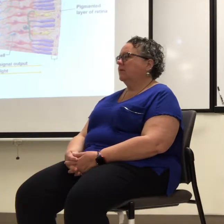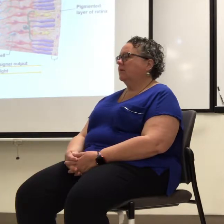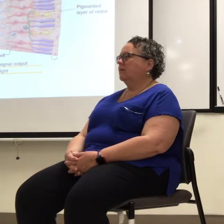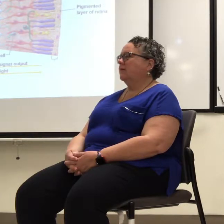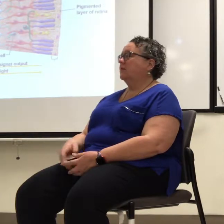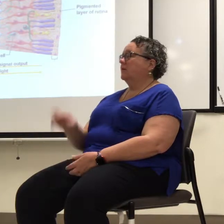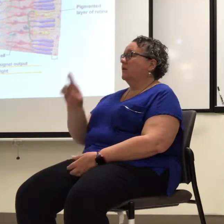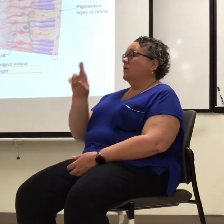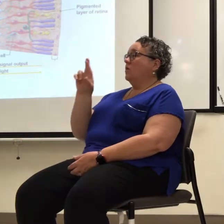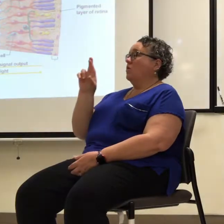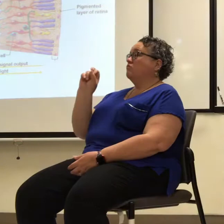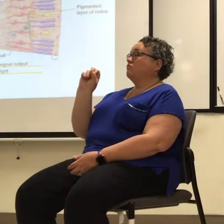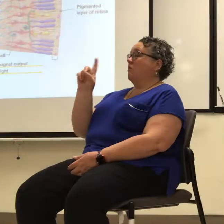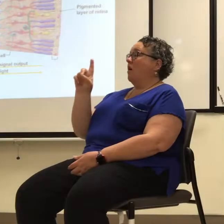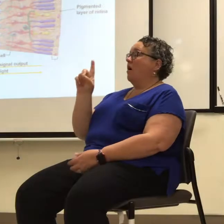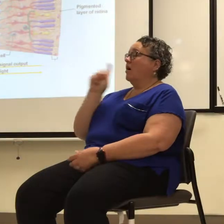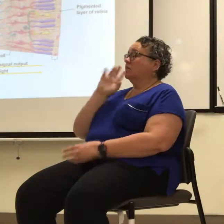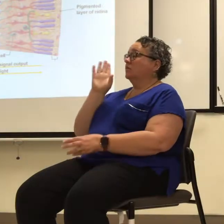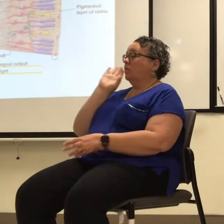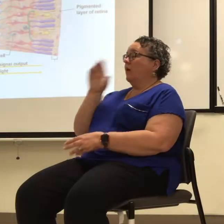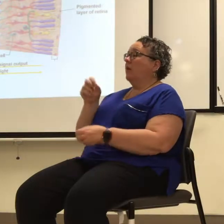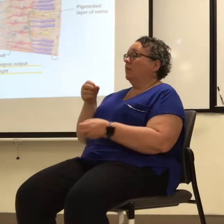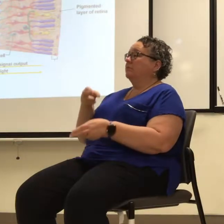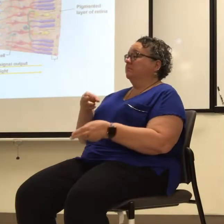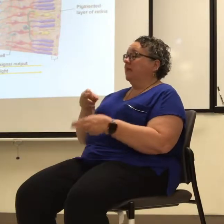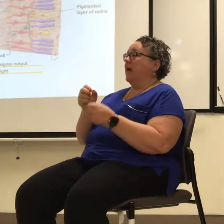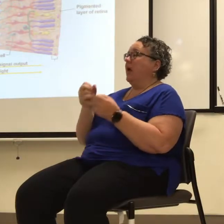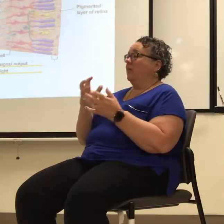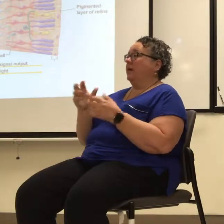Rods do outnumber the cones, so I'll draw 1 cone.